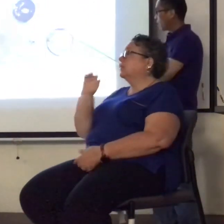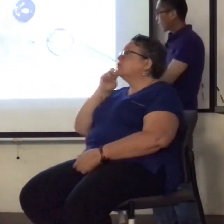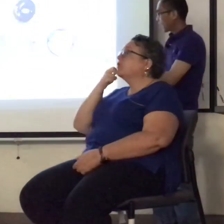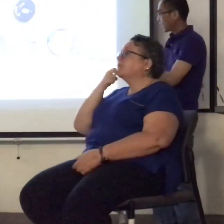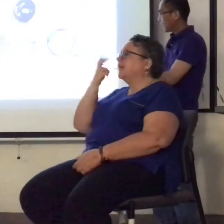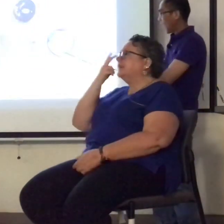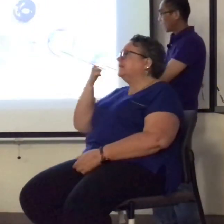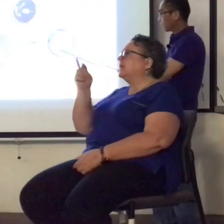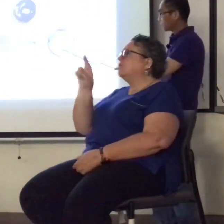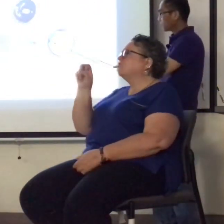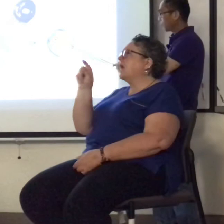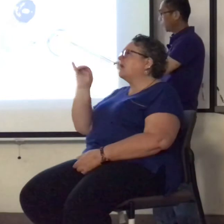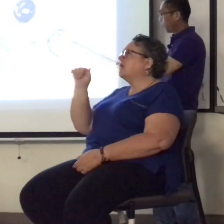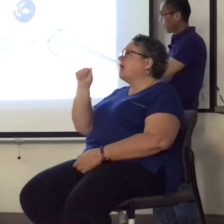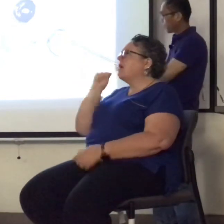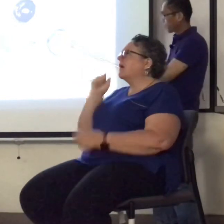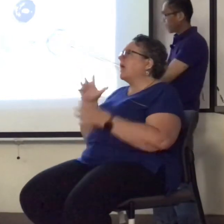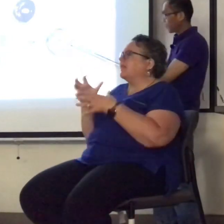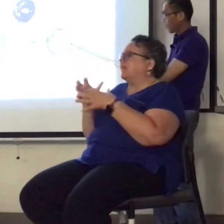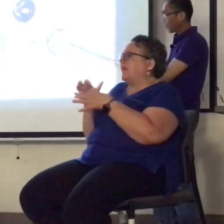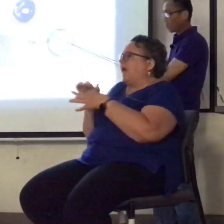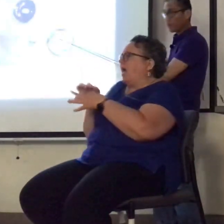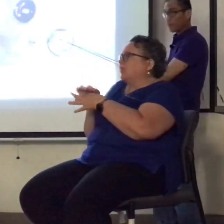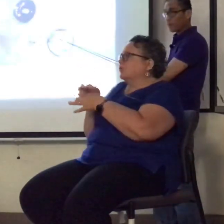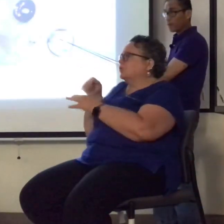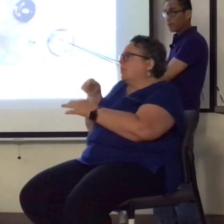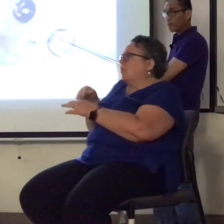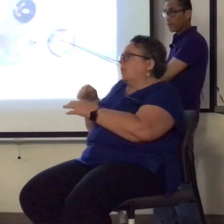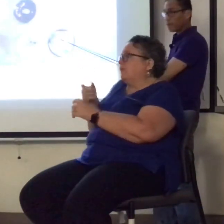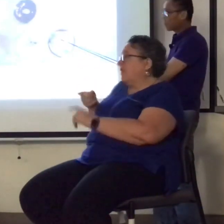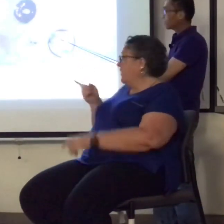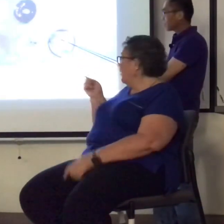retina kind of gathers to a point right there?